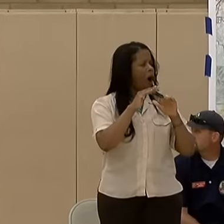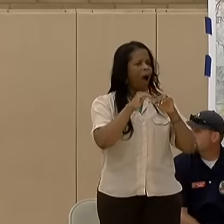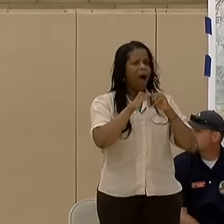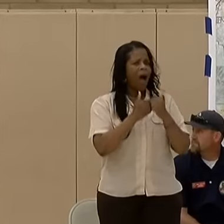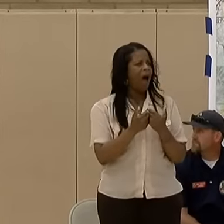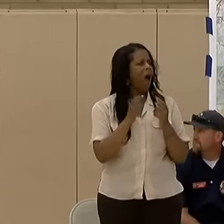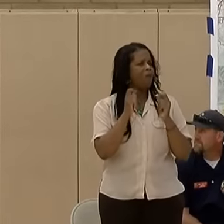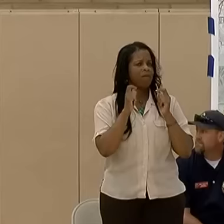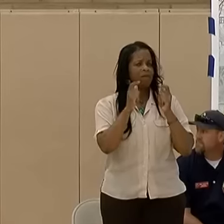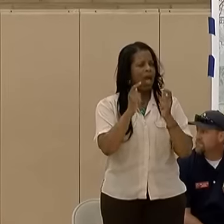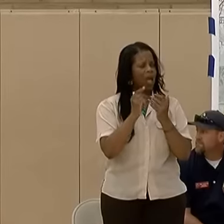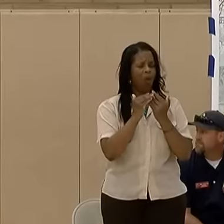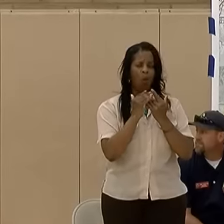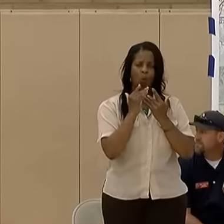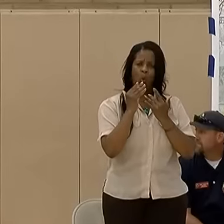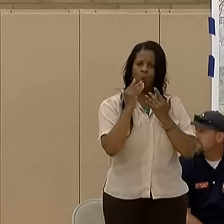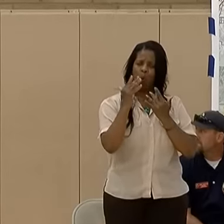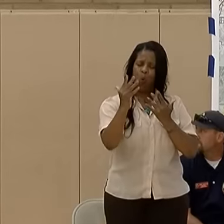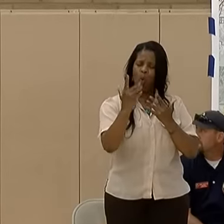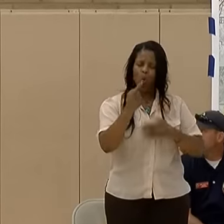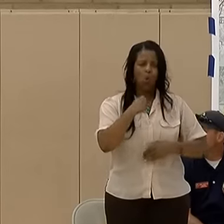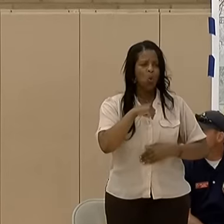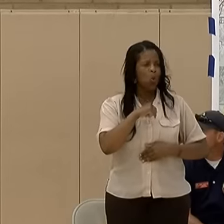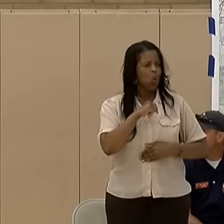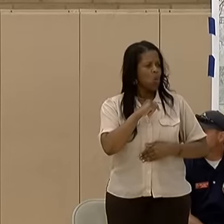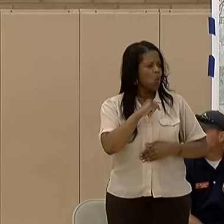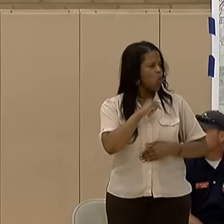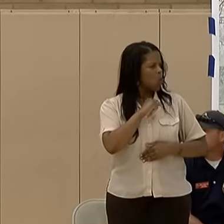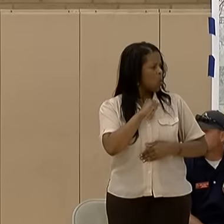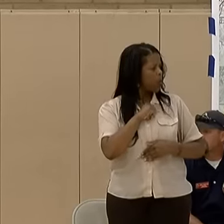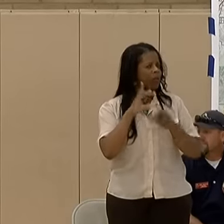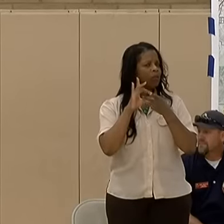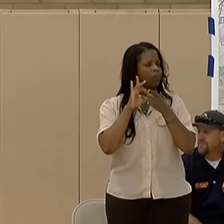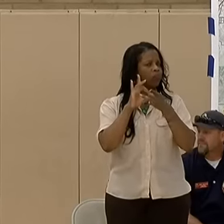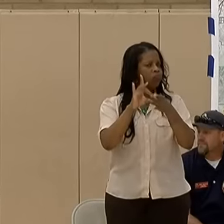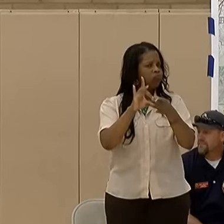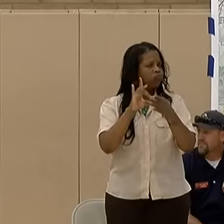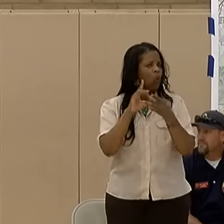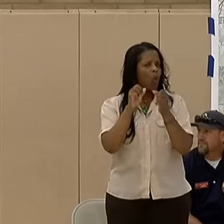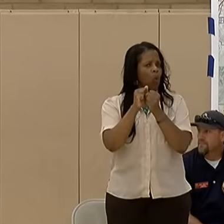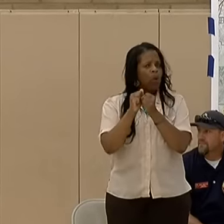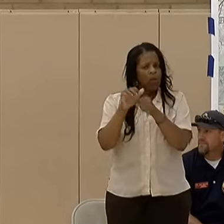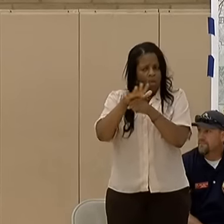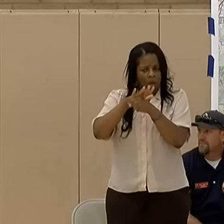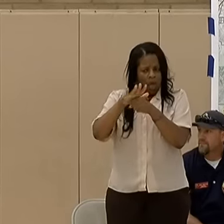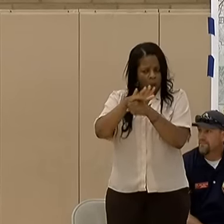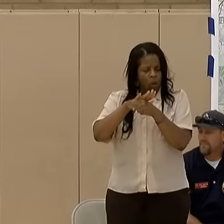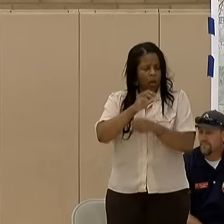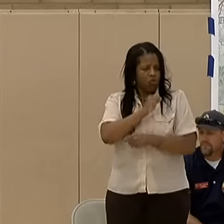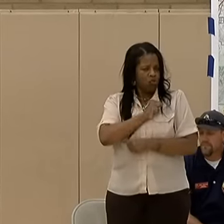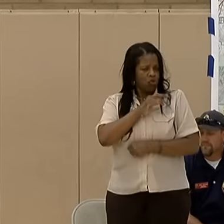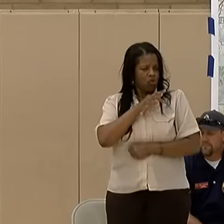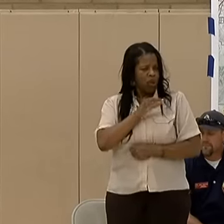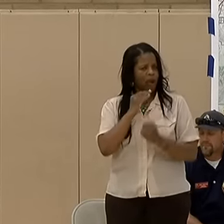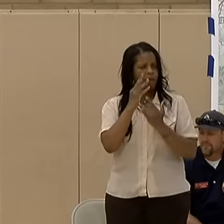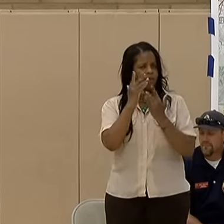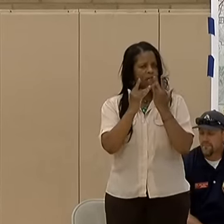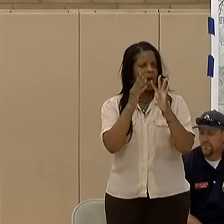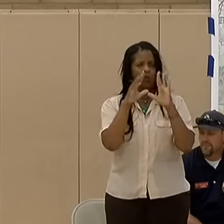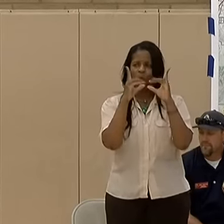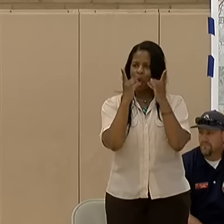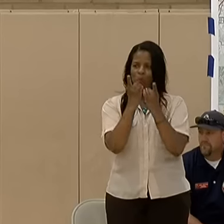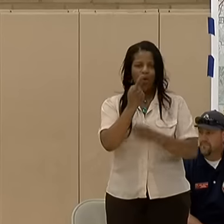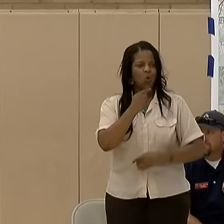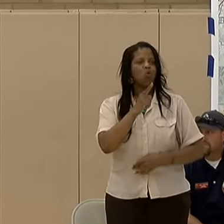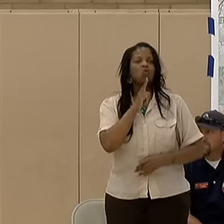can happen. As we came into this, tied in with the local fire departments, sheriffs, and so on, they really gave